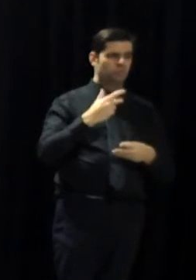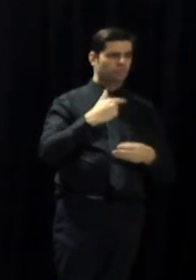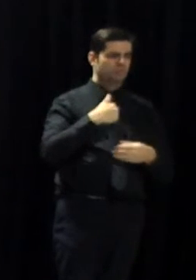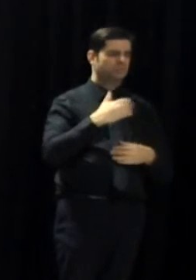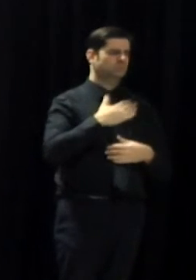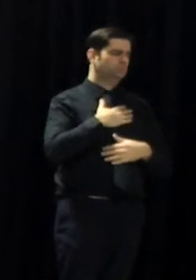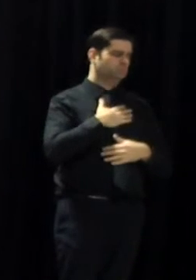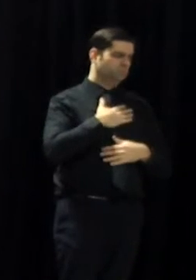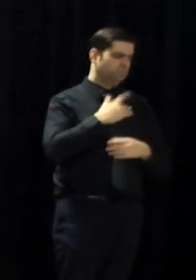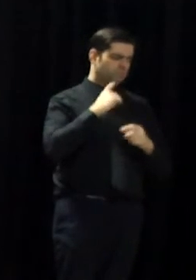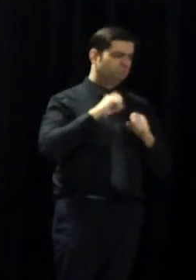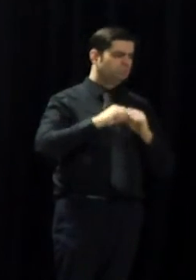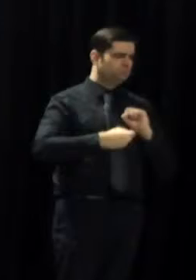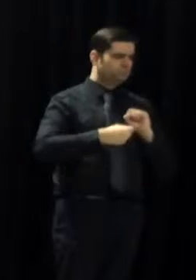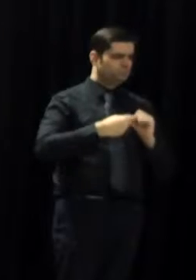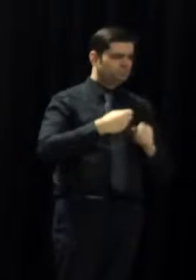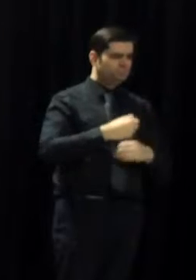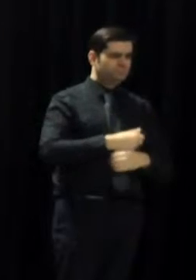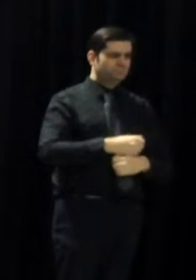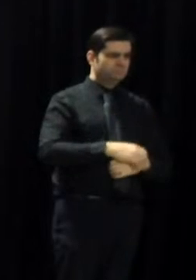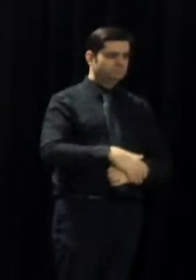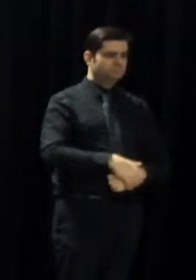home.